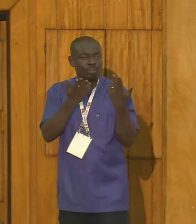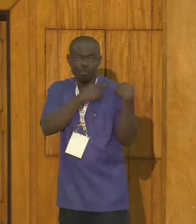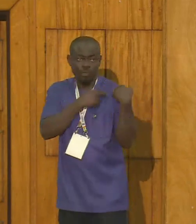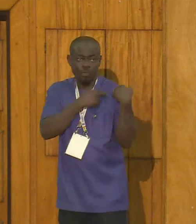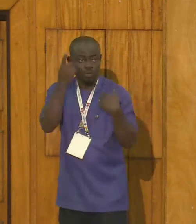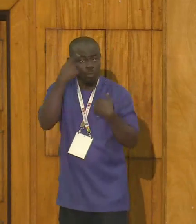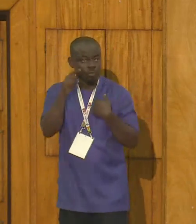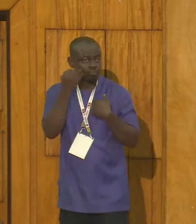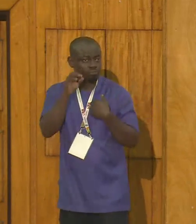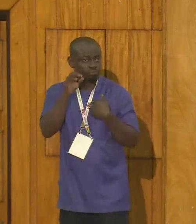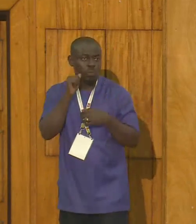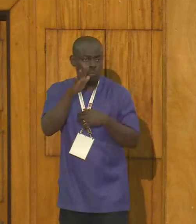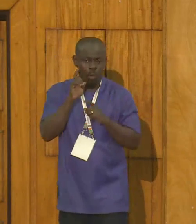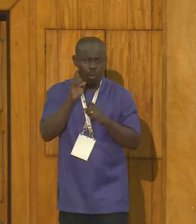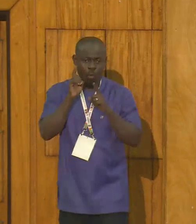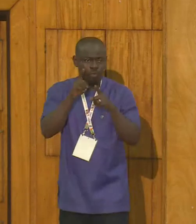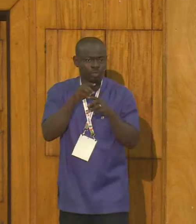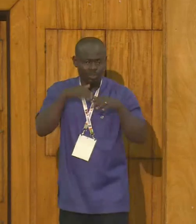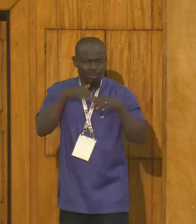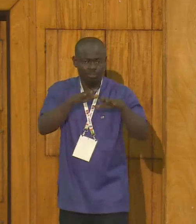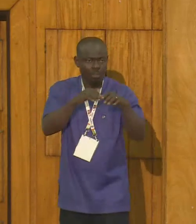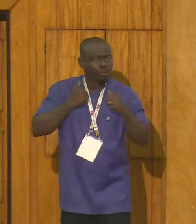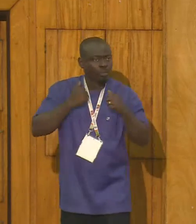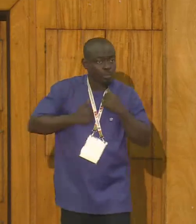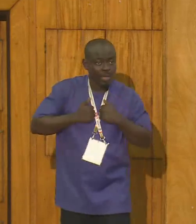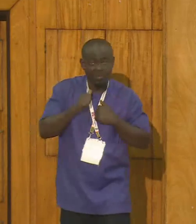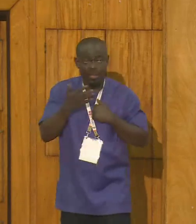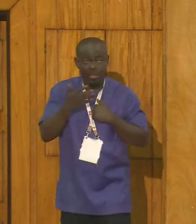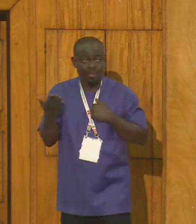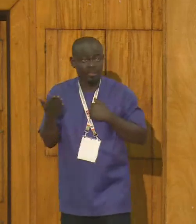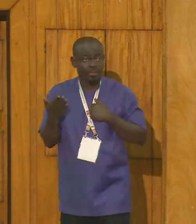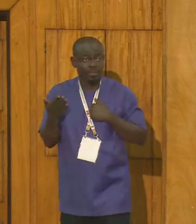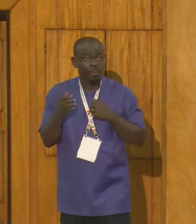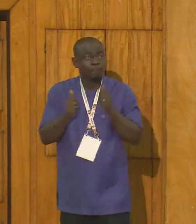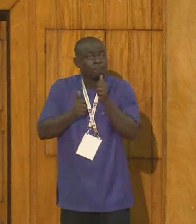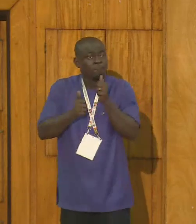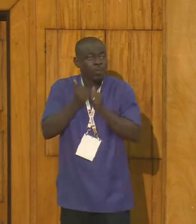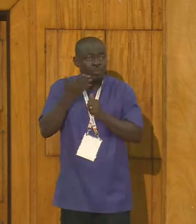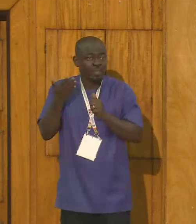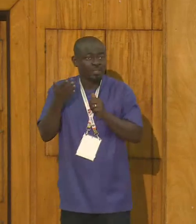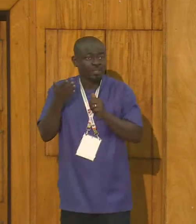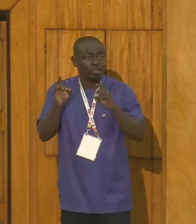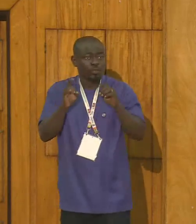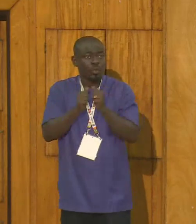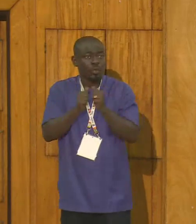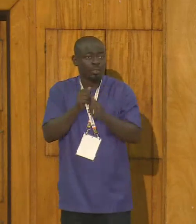the streams to wash, going to the streams to bathe, and all of that. Most of the things that women do with